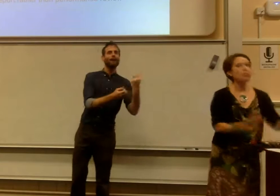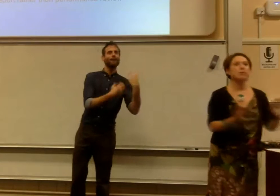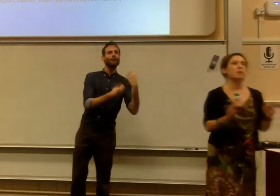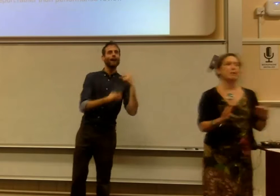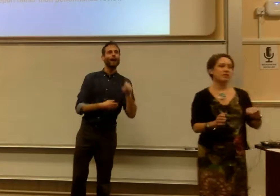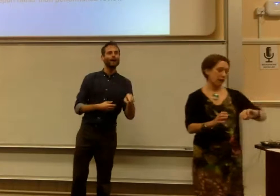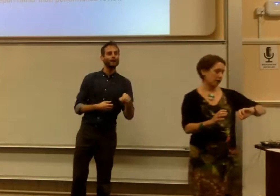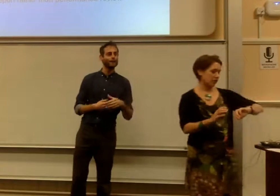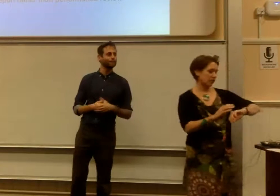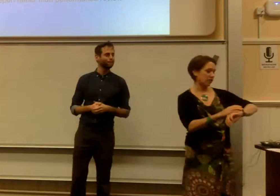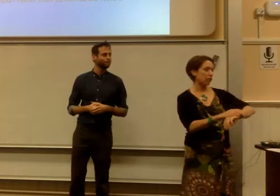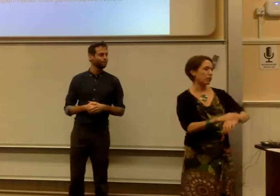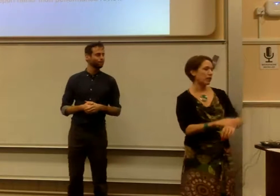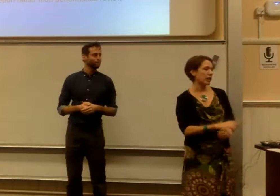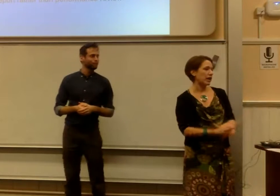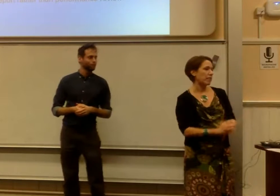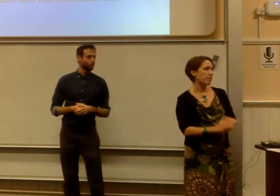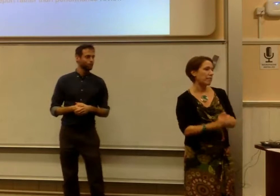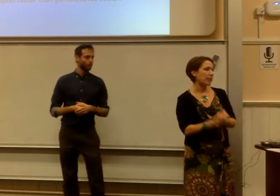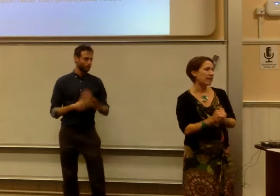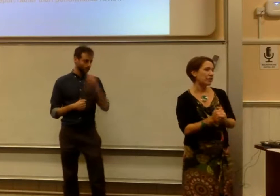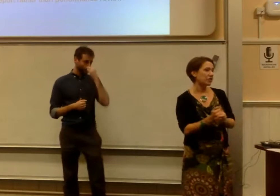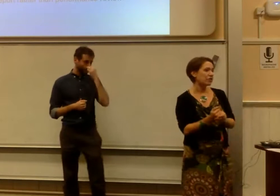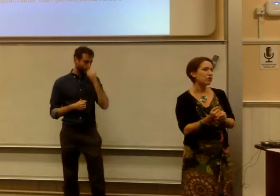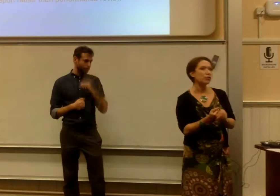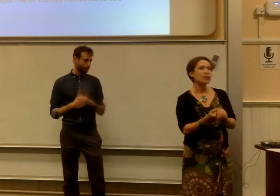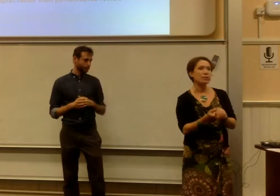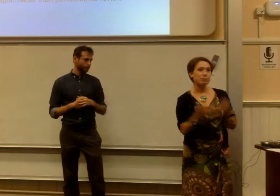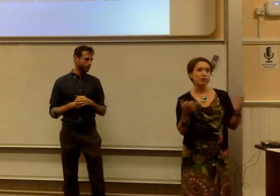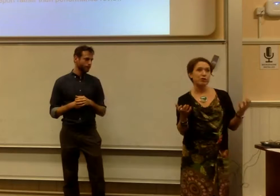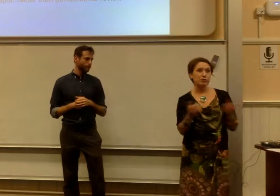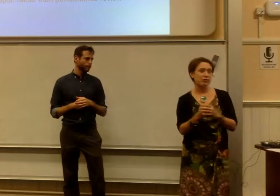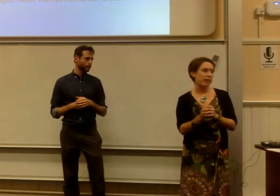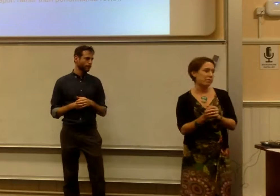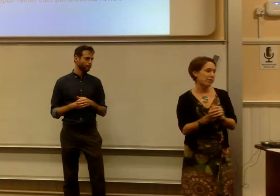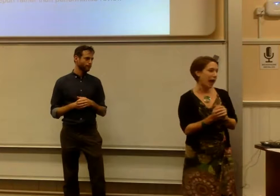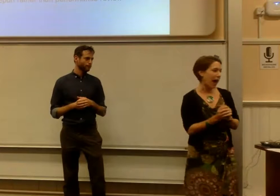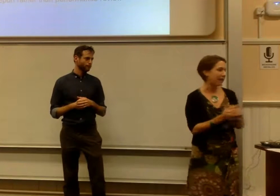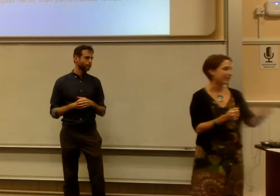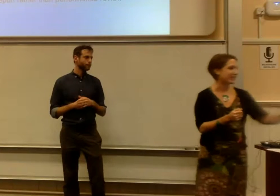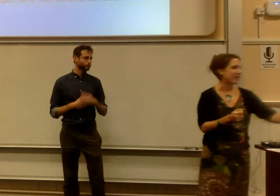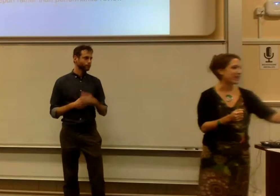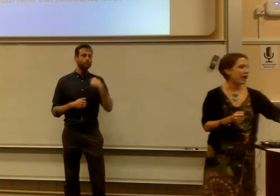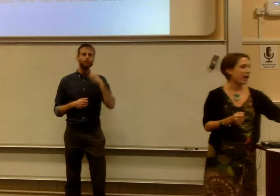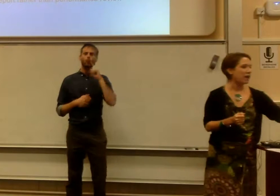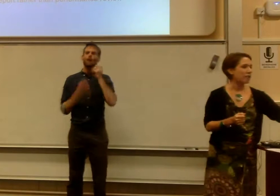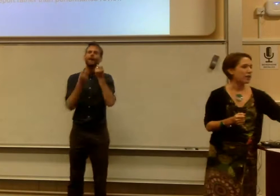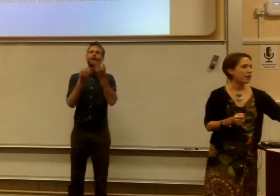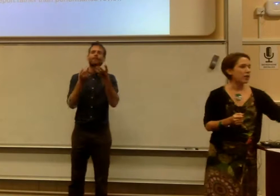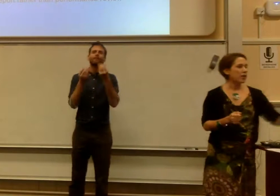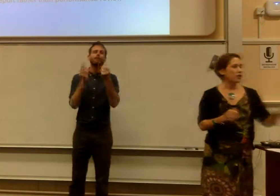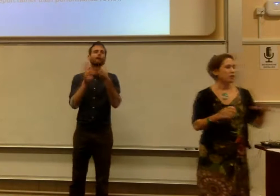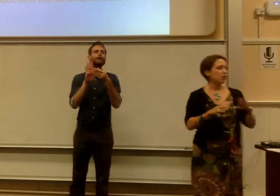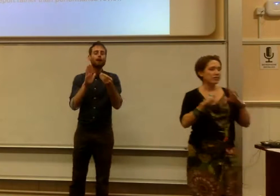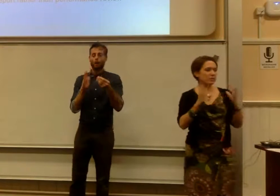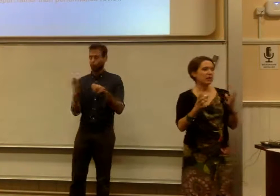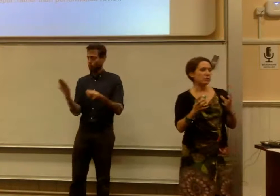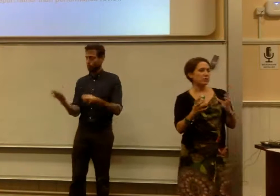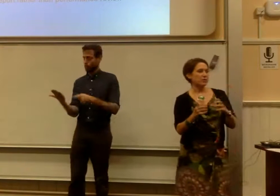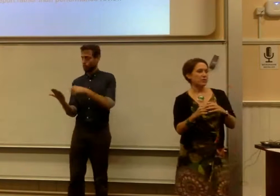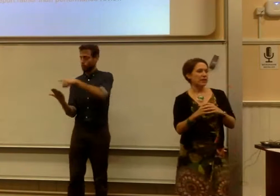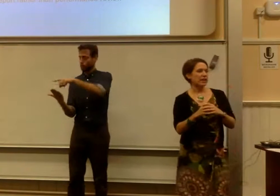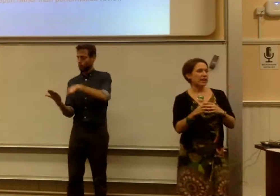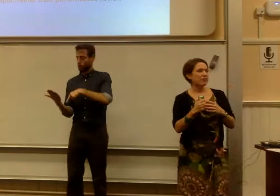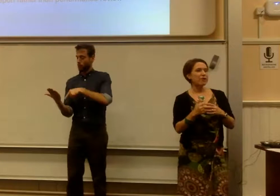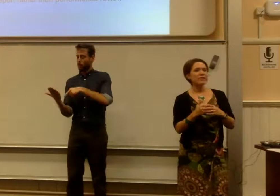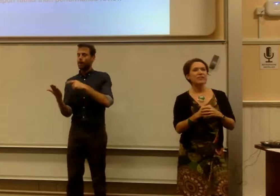I'm going to talk a bit about the changes that we made to improve the Act. Just the